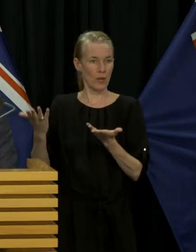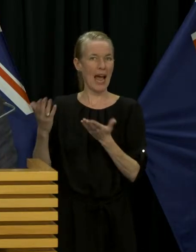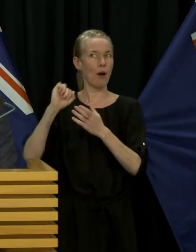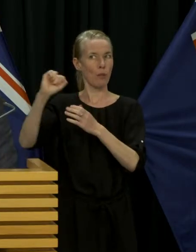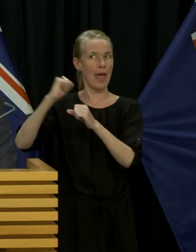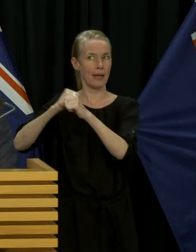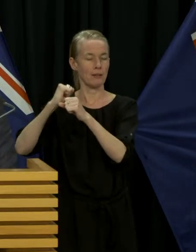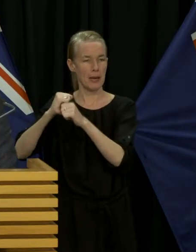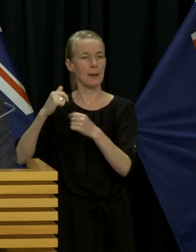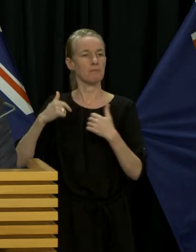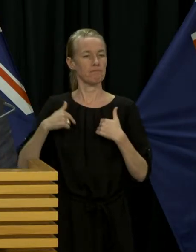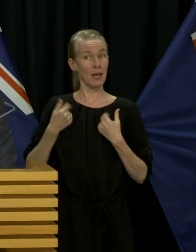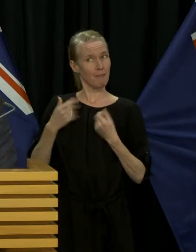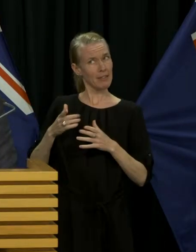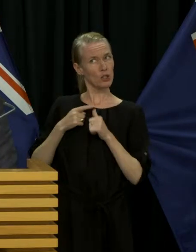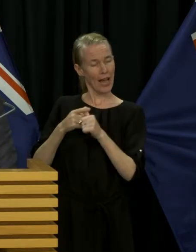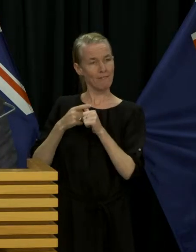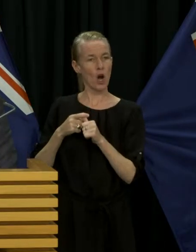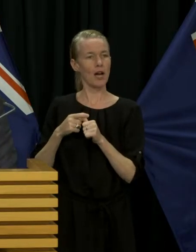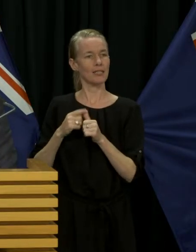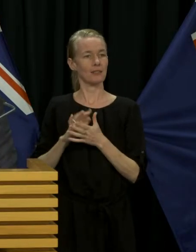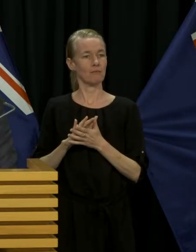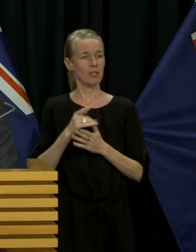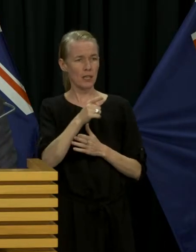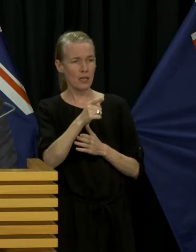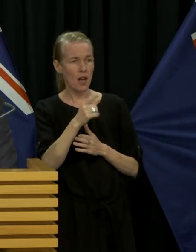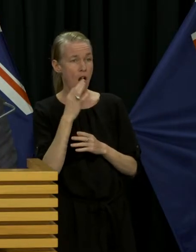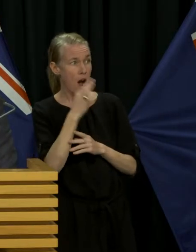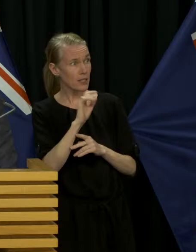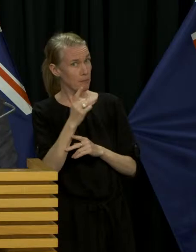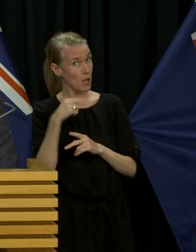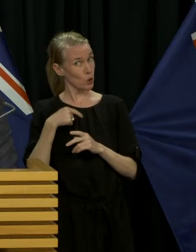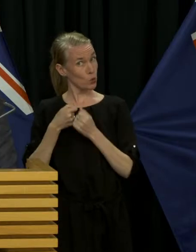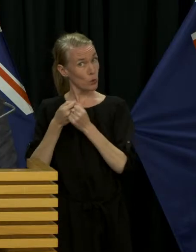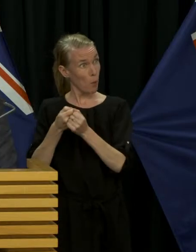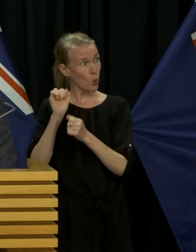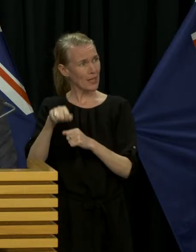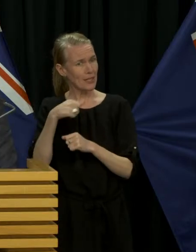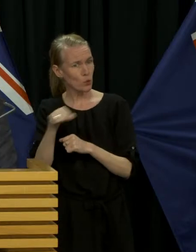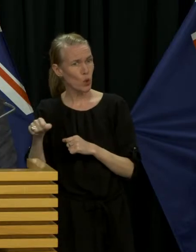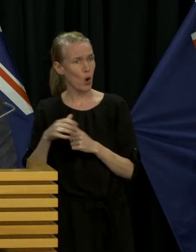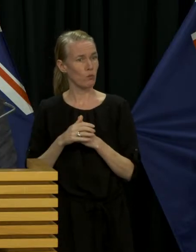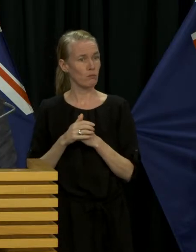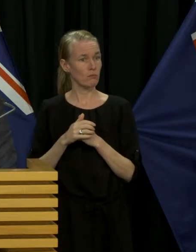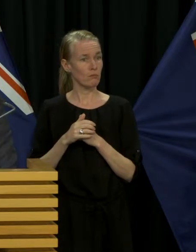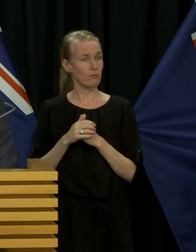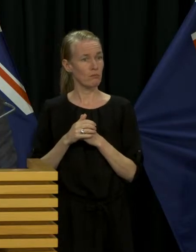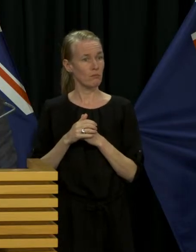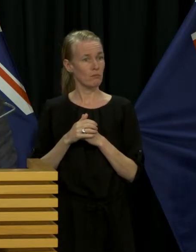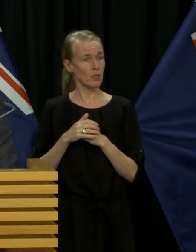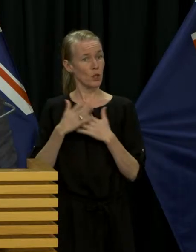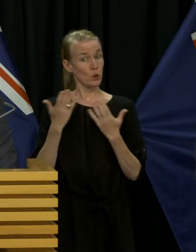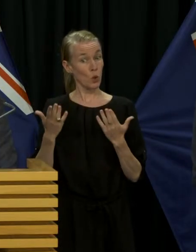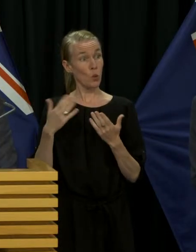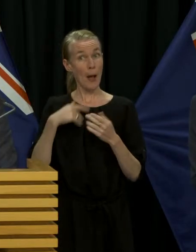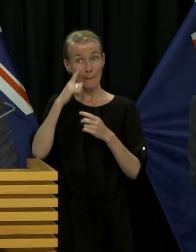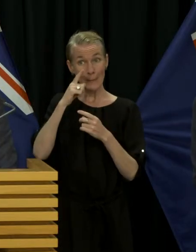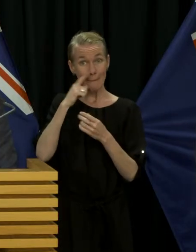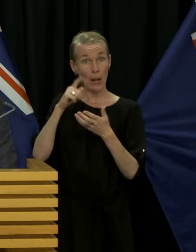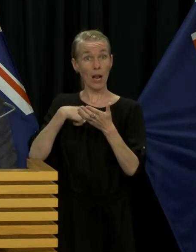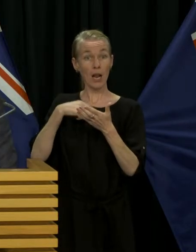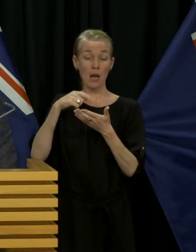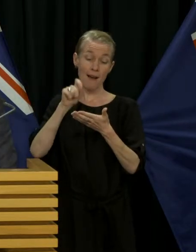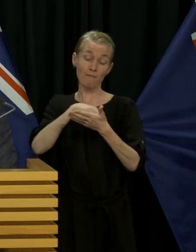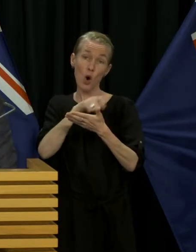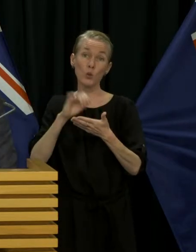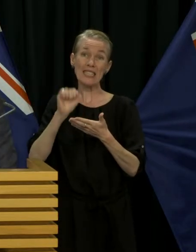thoughts on whether it would be a good thing or not? I mean, you're one of the people that can give people advice. What health matters would you like people to hold in their heads when they make a decision? Look,